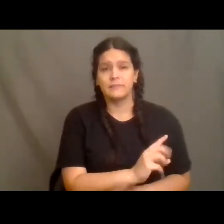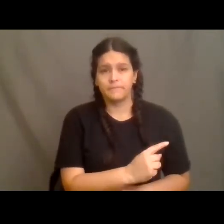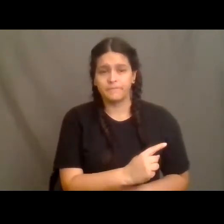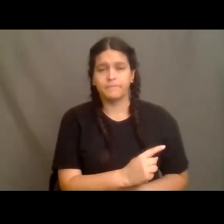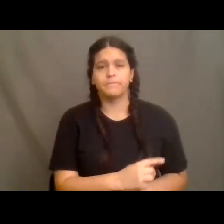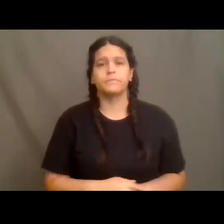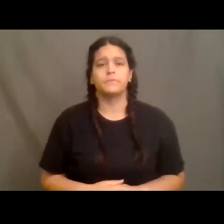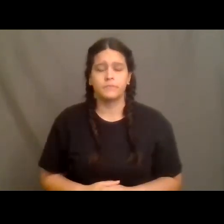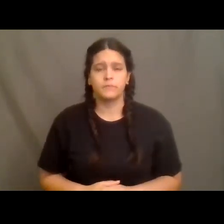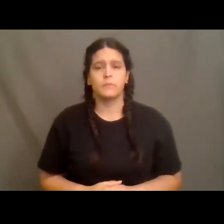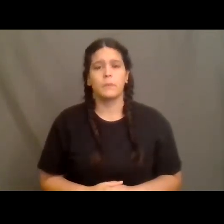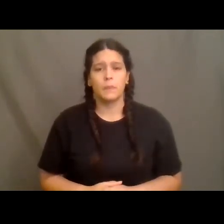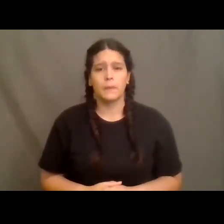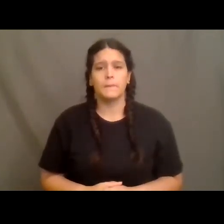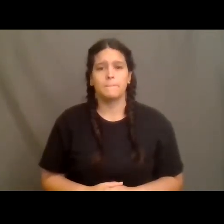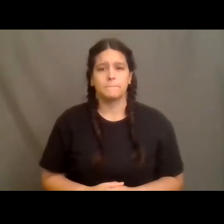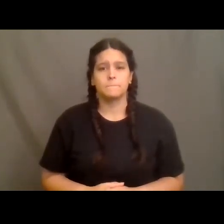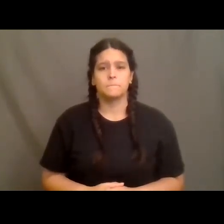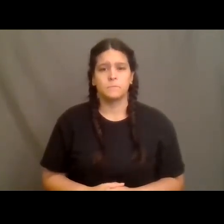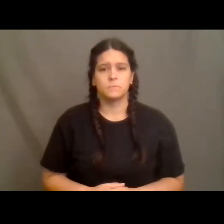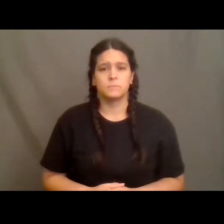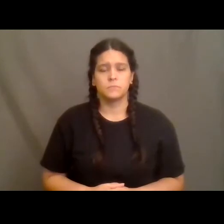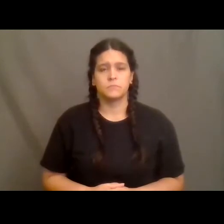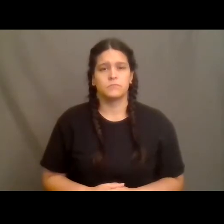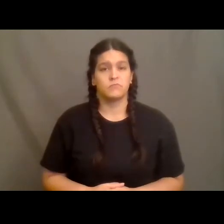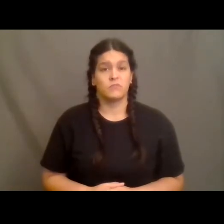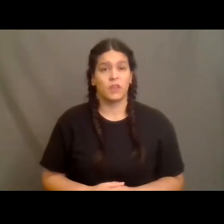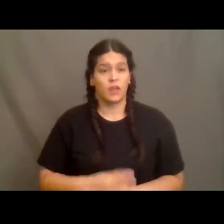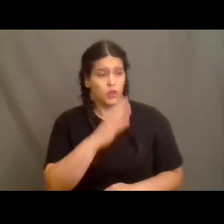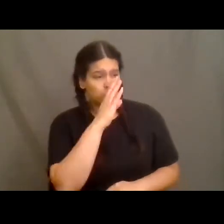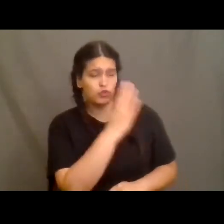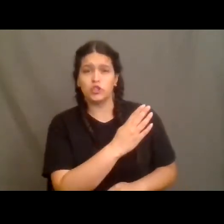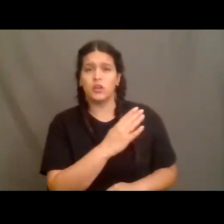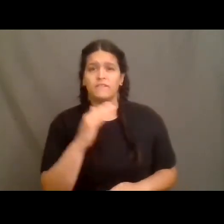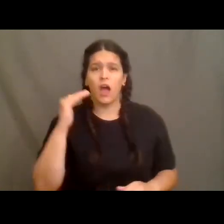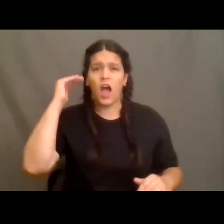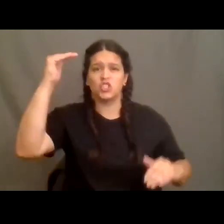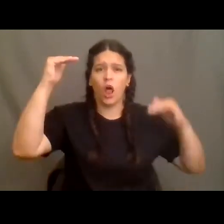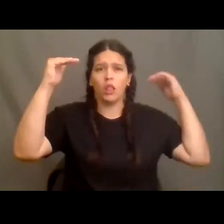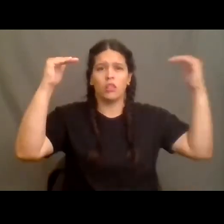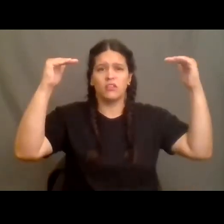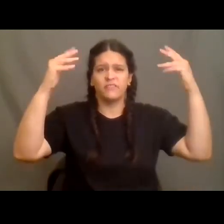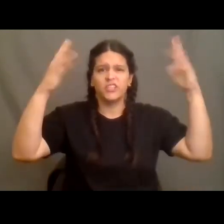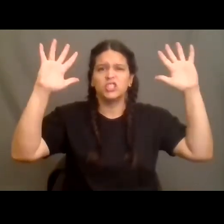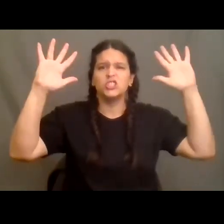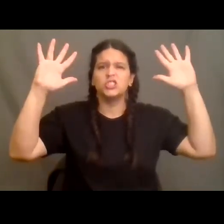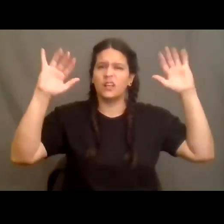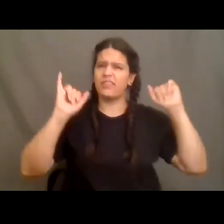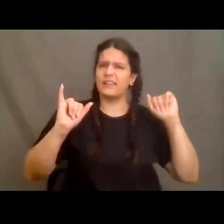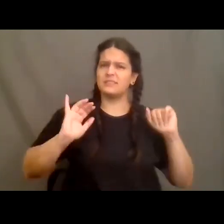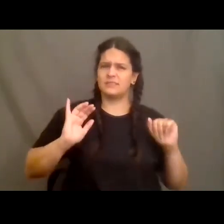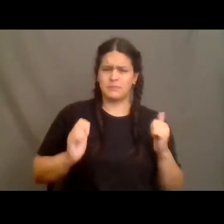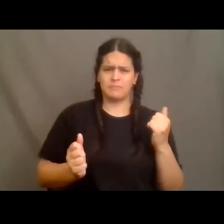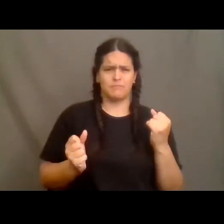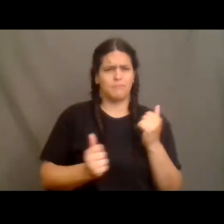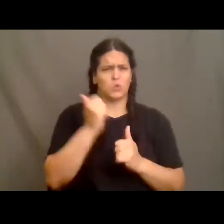to the west is the direction of adulthood. And that's where many of us are. And